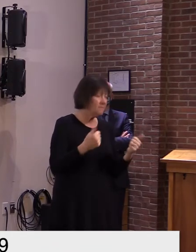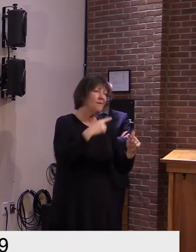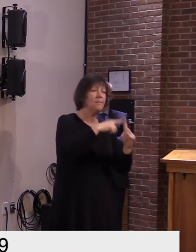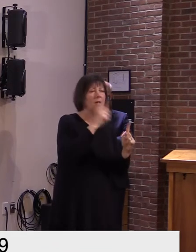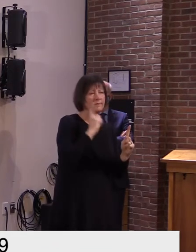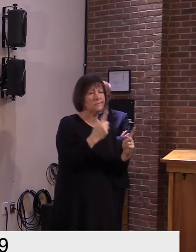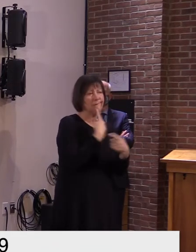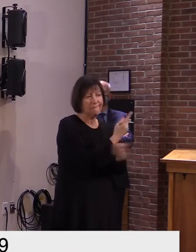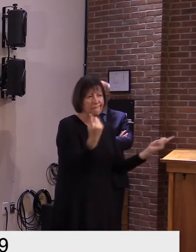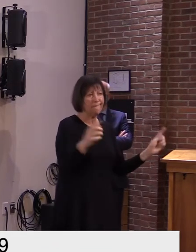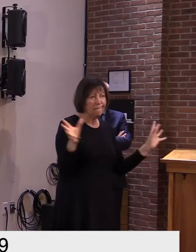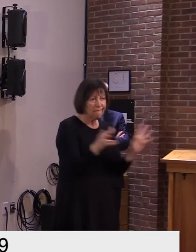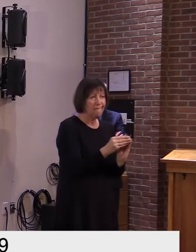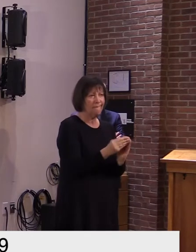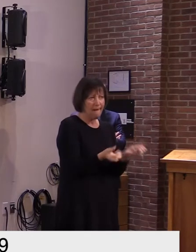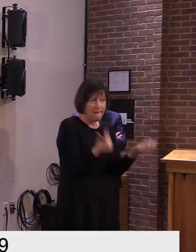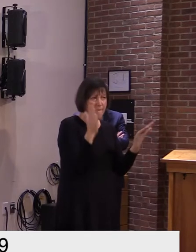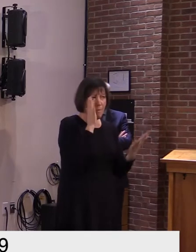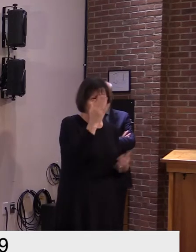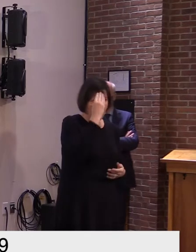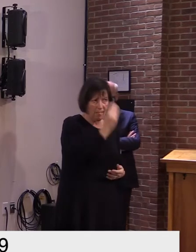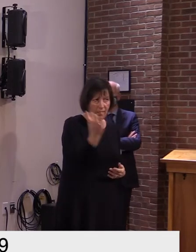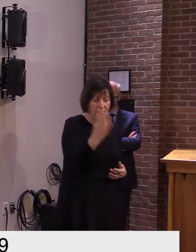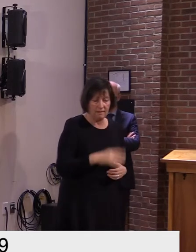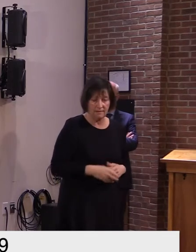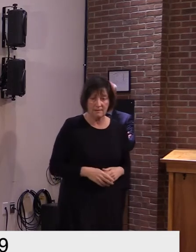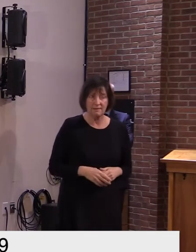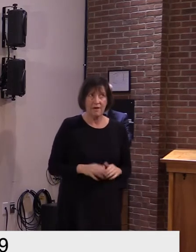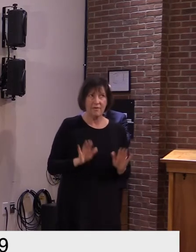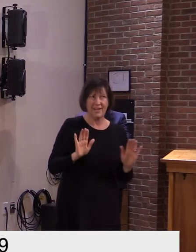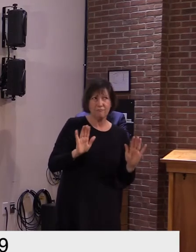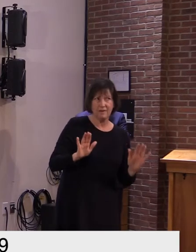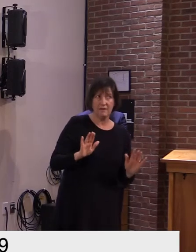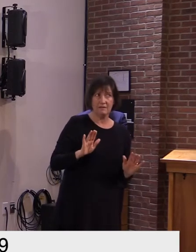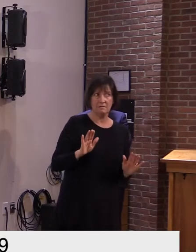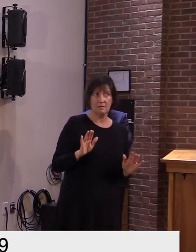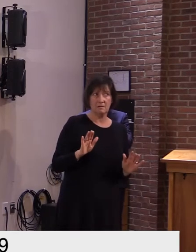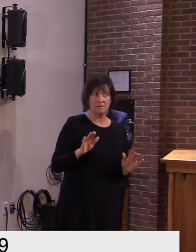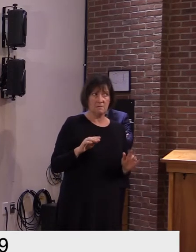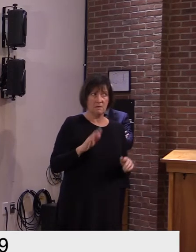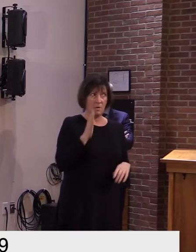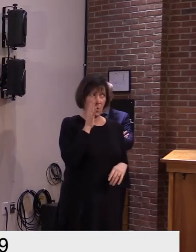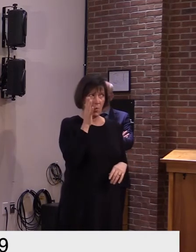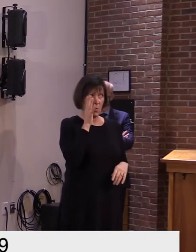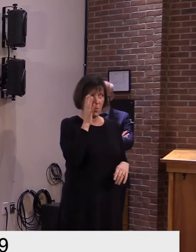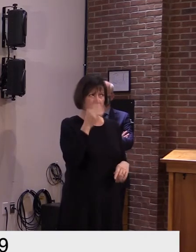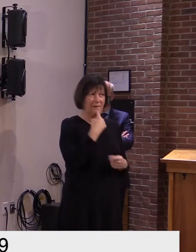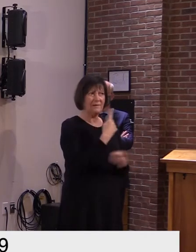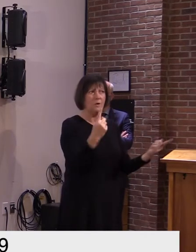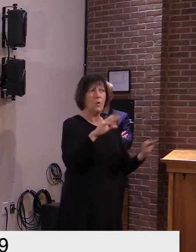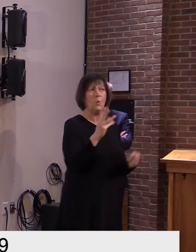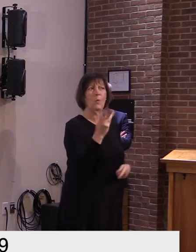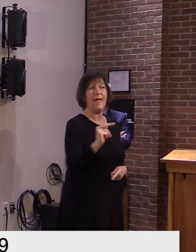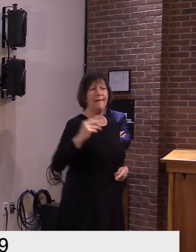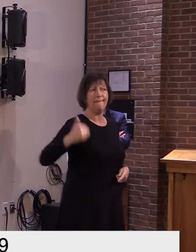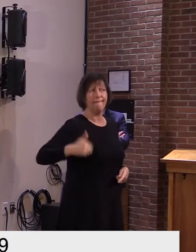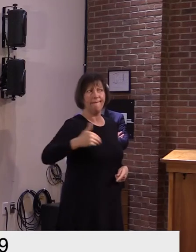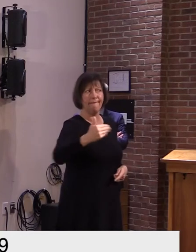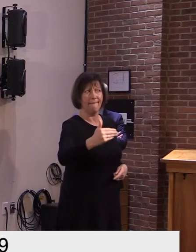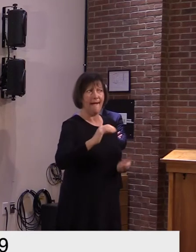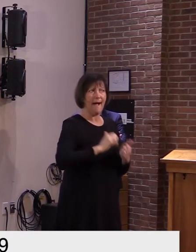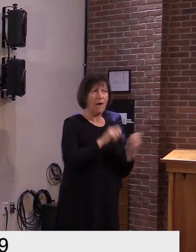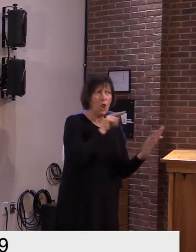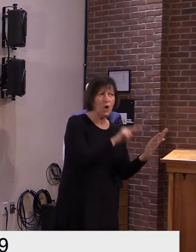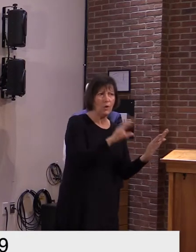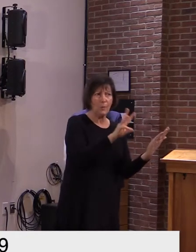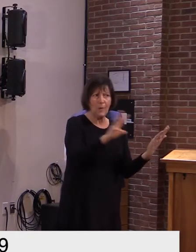Okay, great. And will that reporting be something that happens at pressers, or will there be a way to